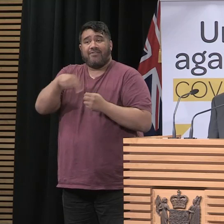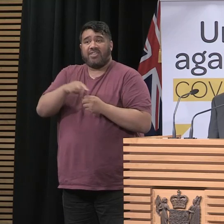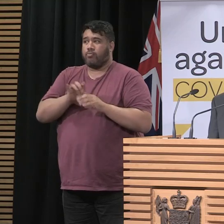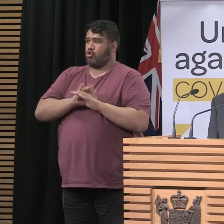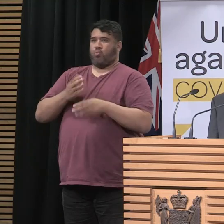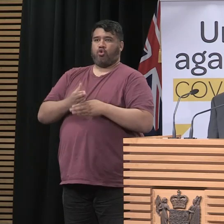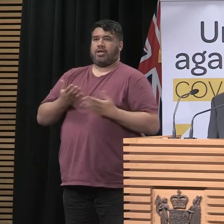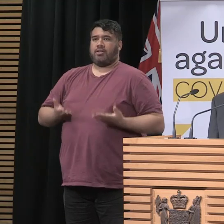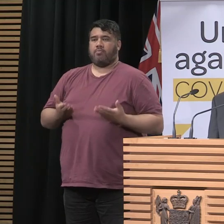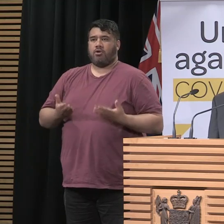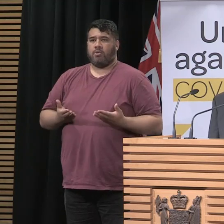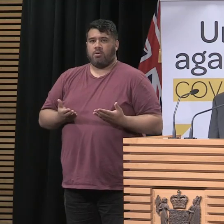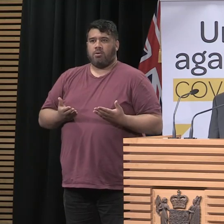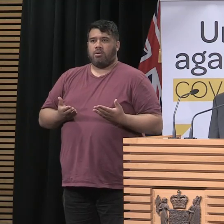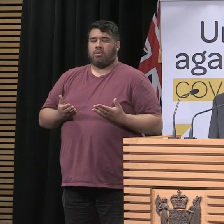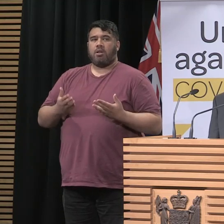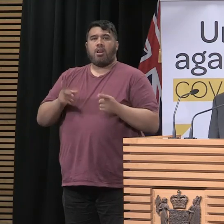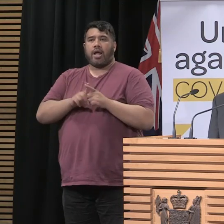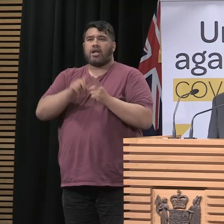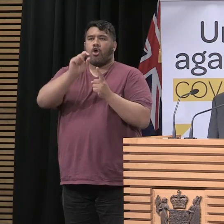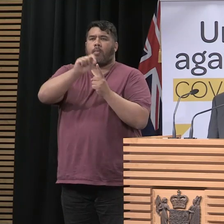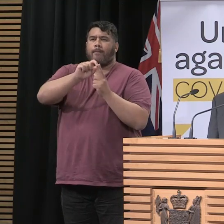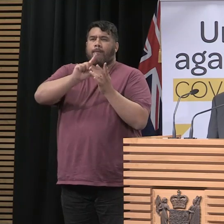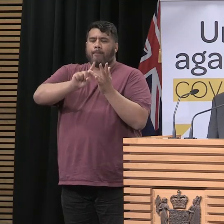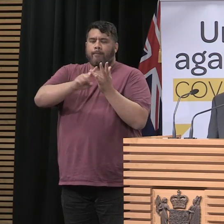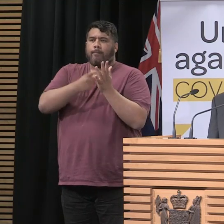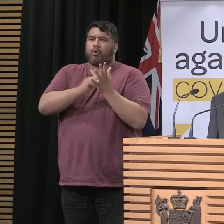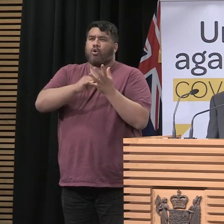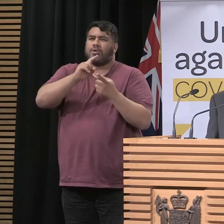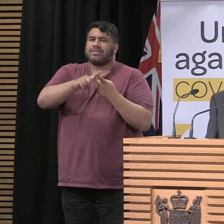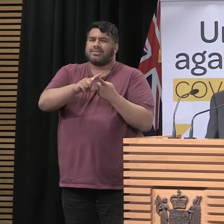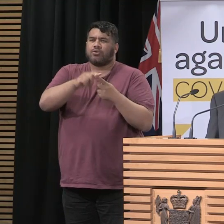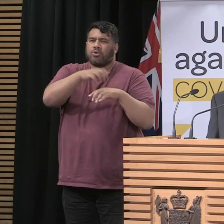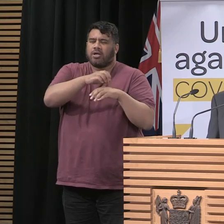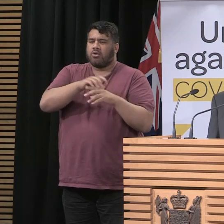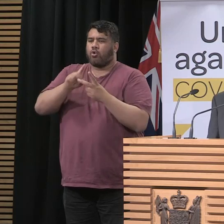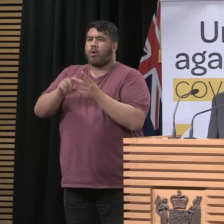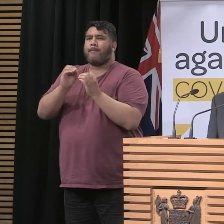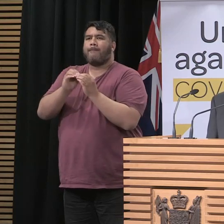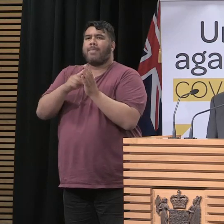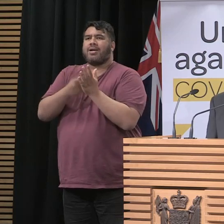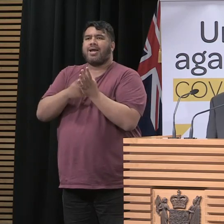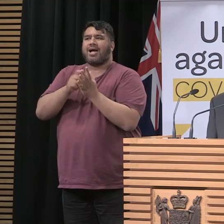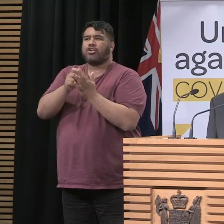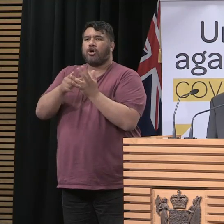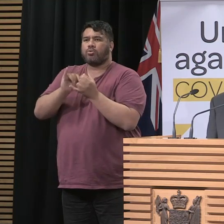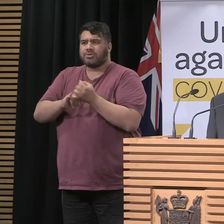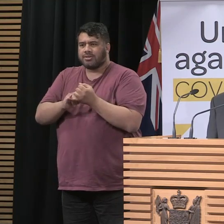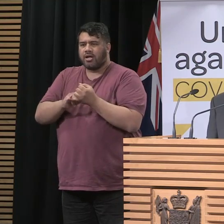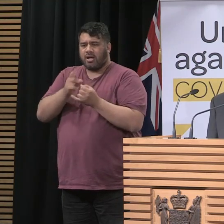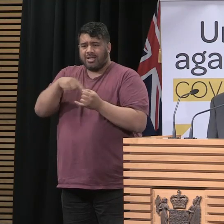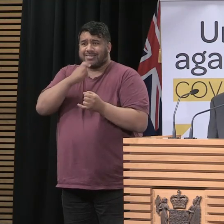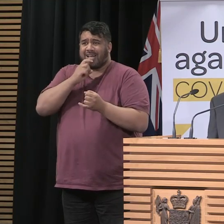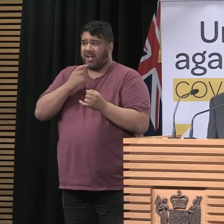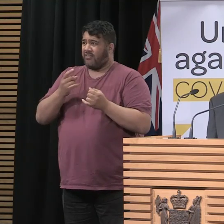know that there's organisations like Porse and Barnardo's who've got staff who have been police vetted and have got experience.